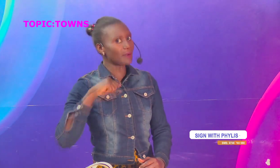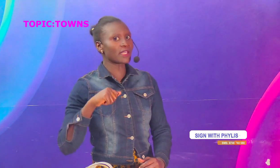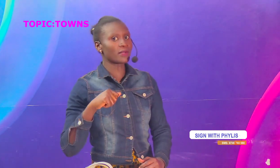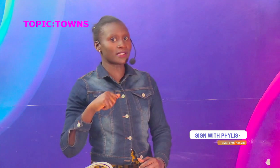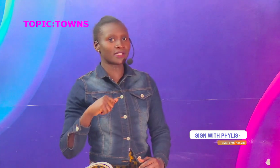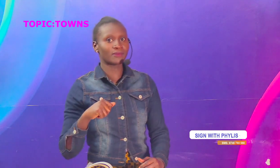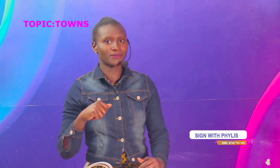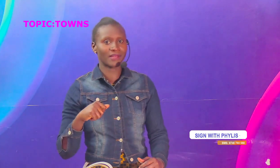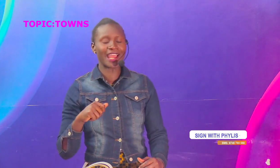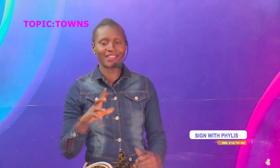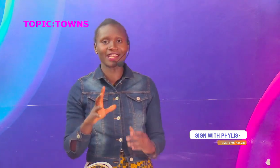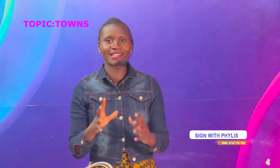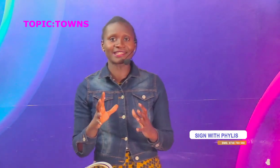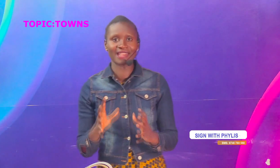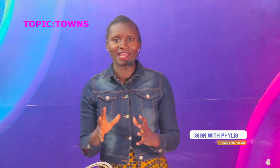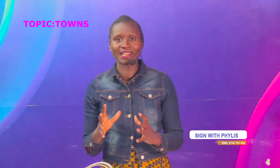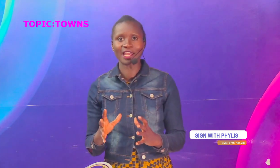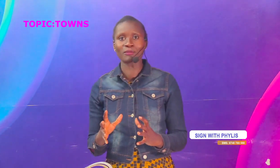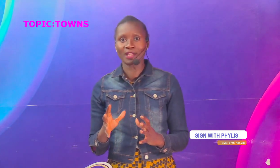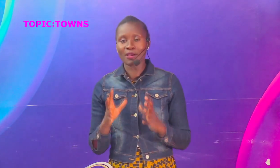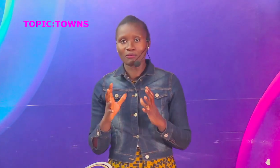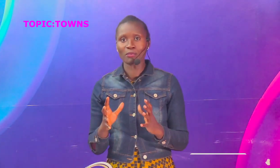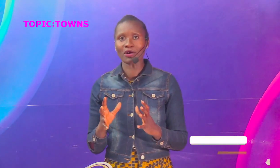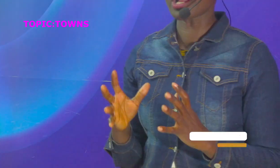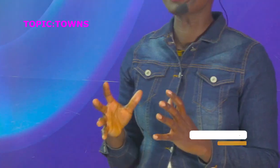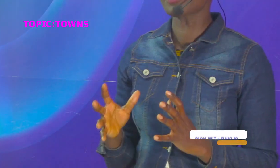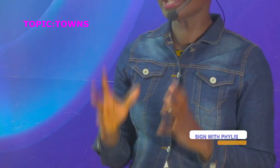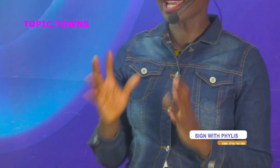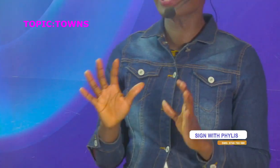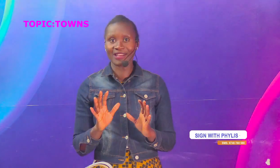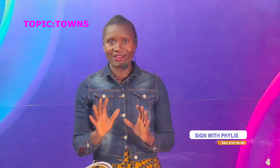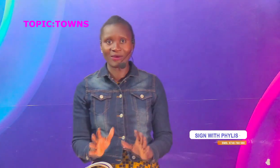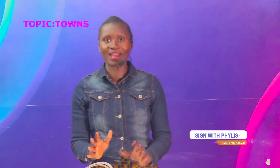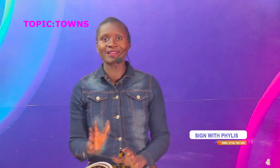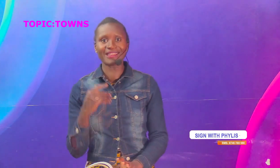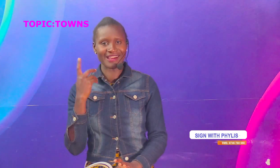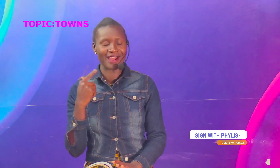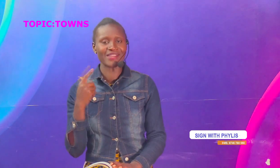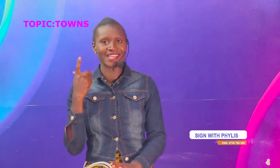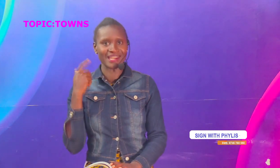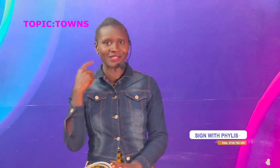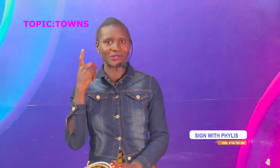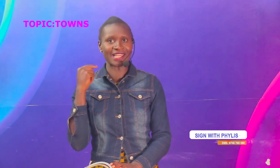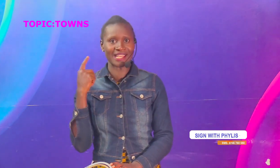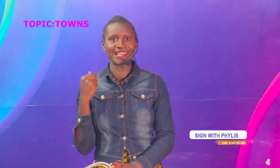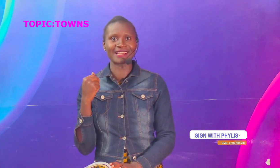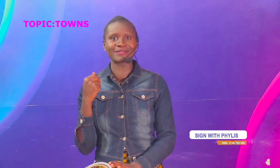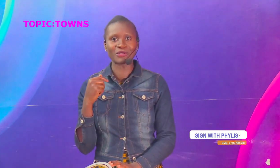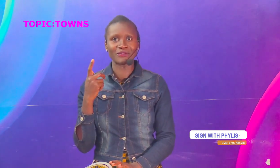Kapsabet. I think this sign came, people Kapsabet like having earrings on their ears most of the time, and they